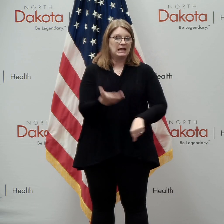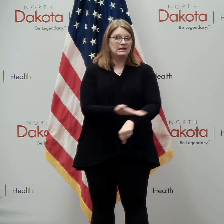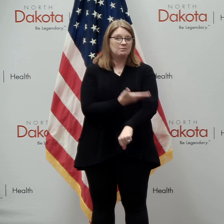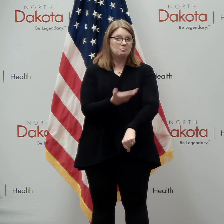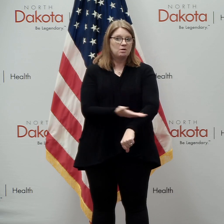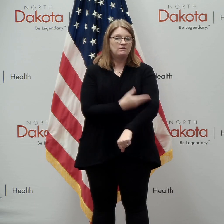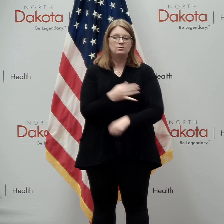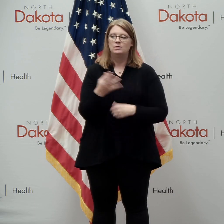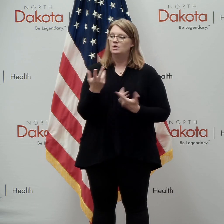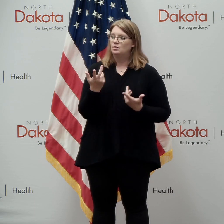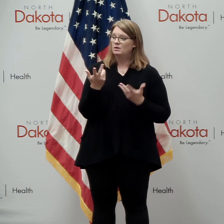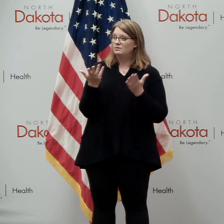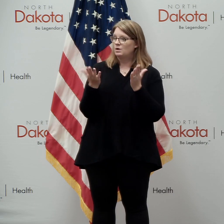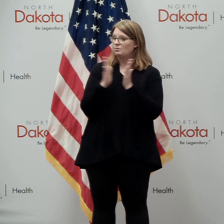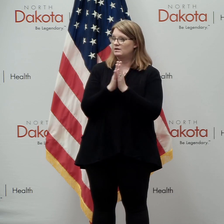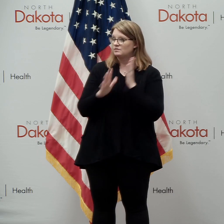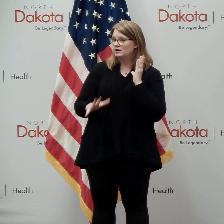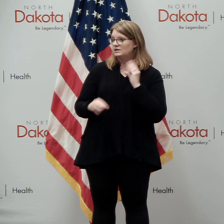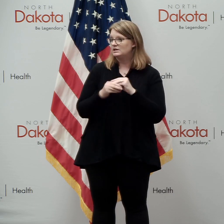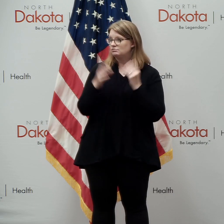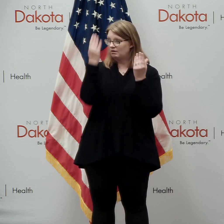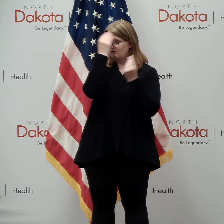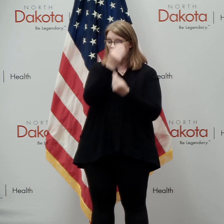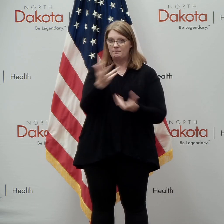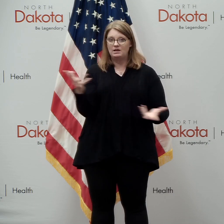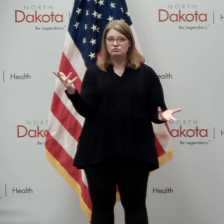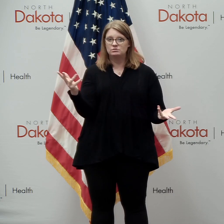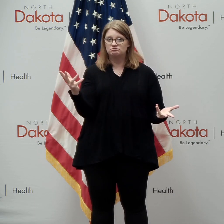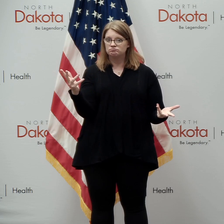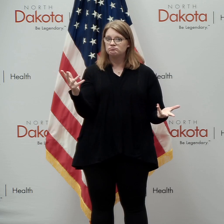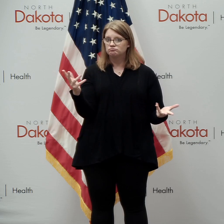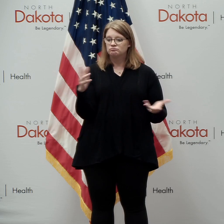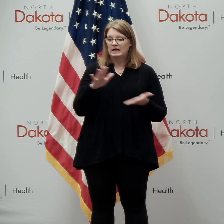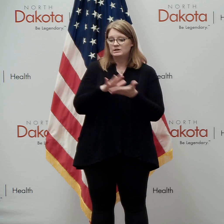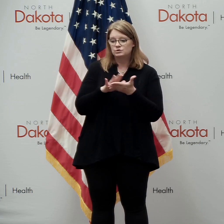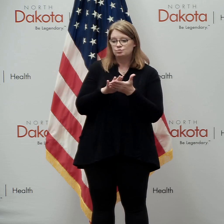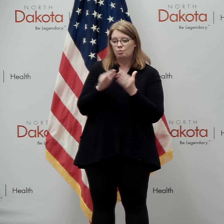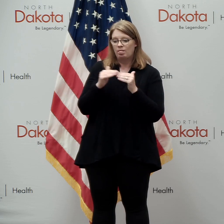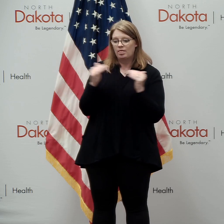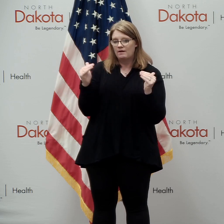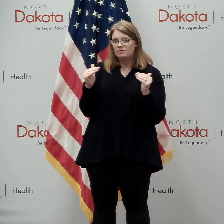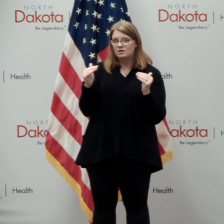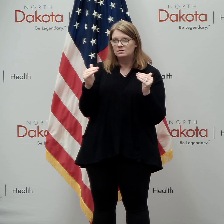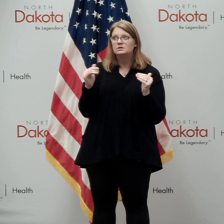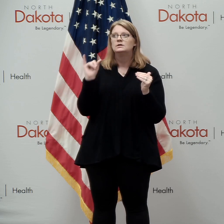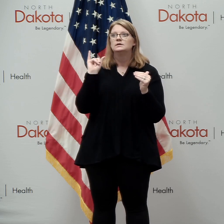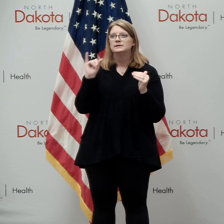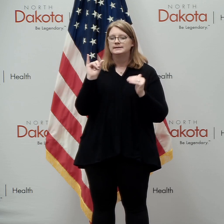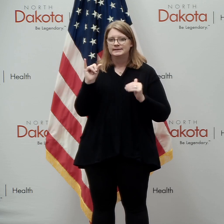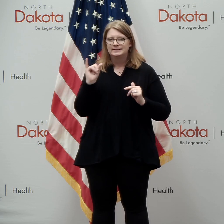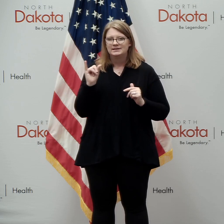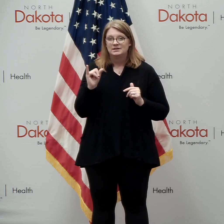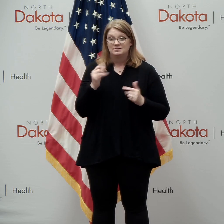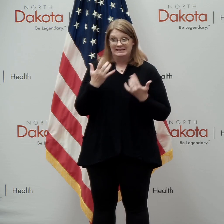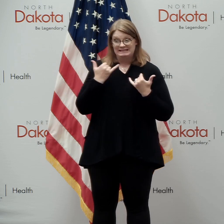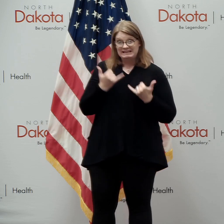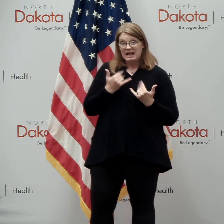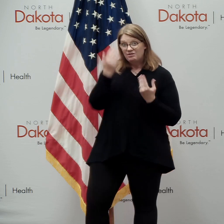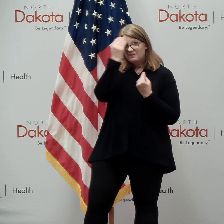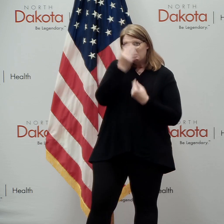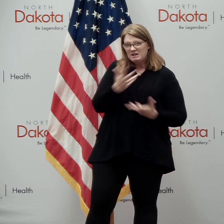these requests for additional information at the school level, we hear you right now. That information is